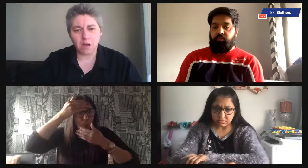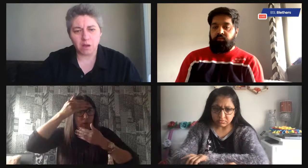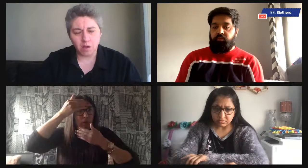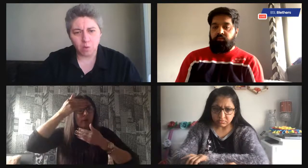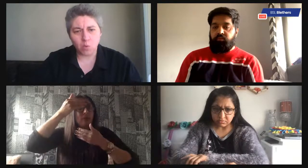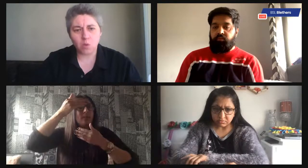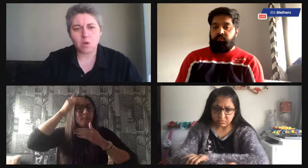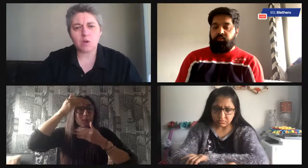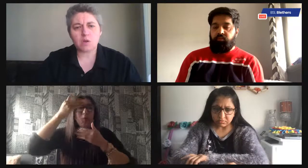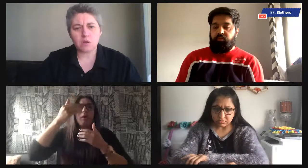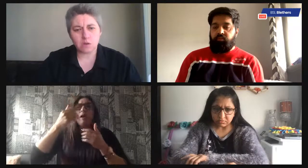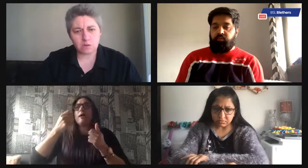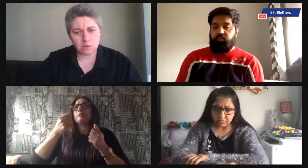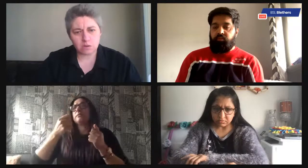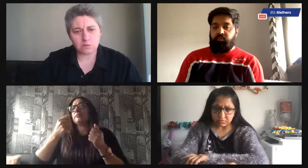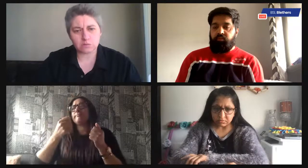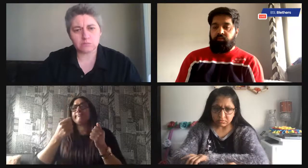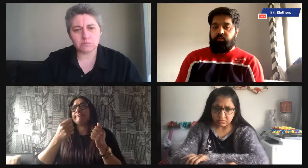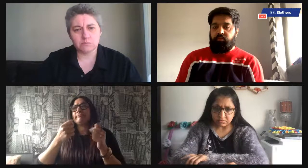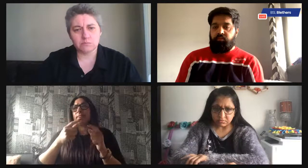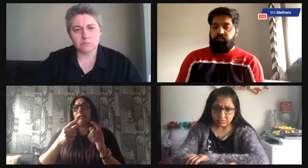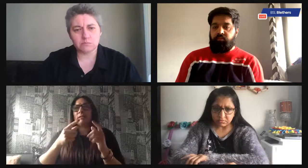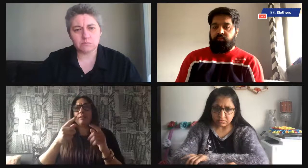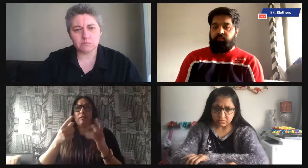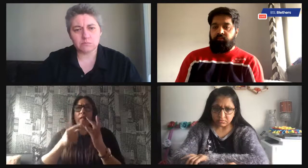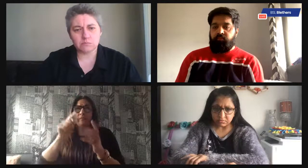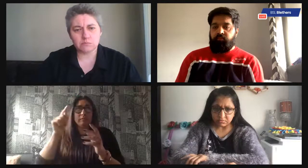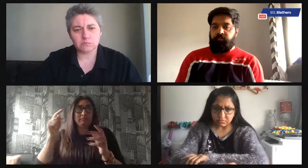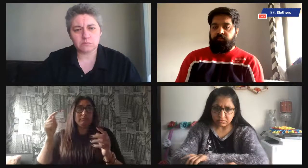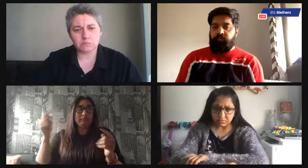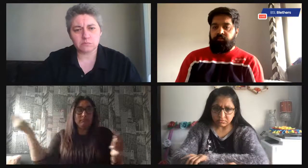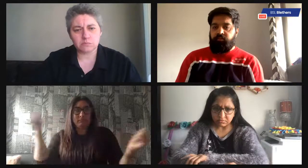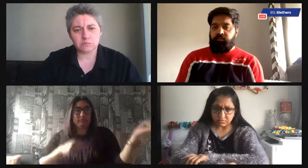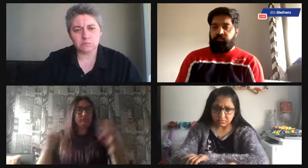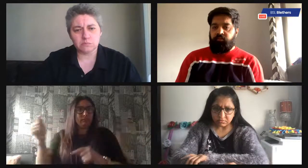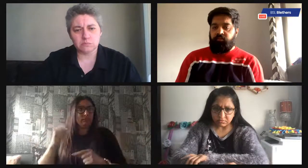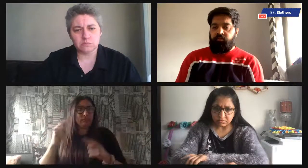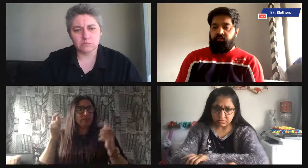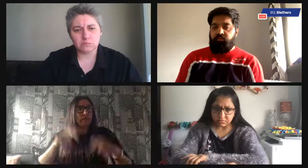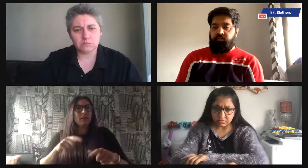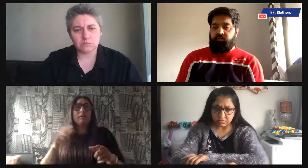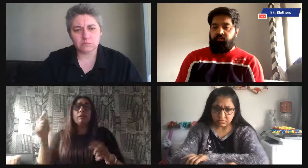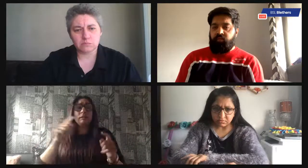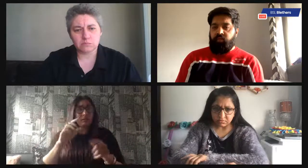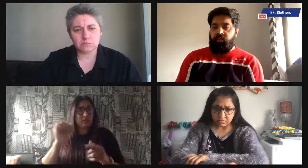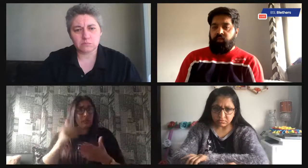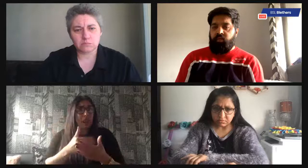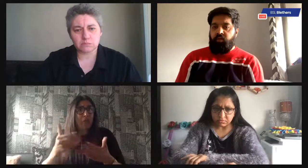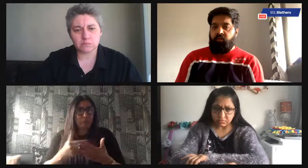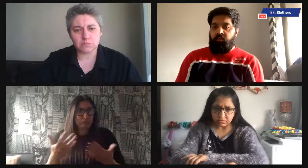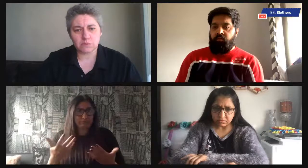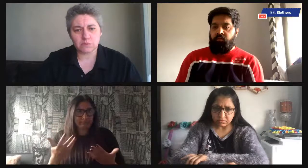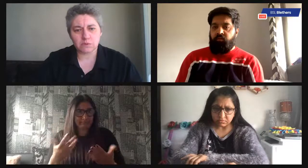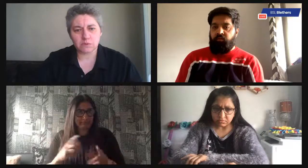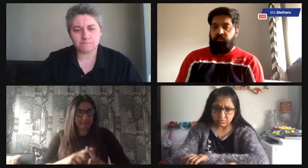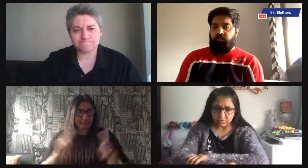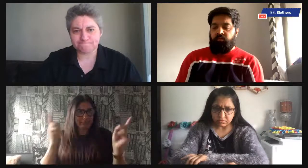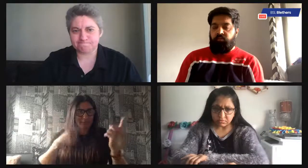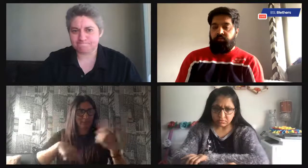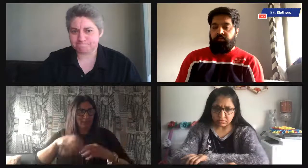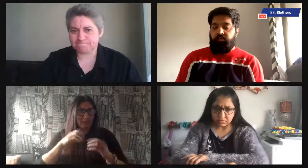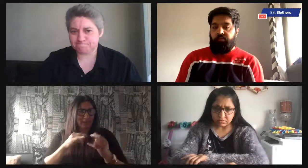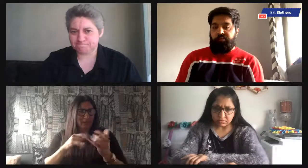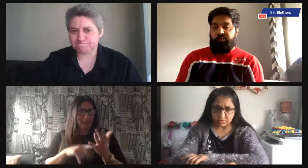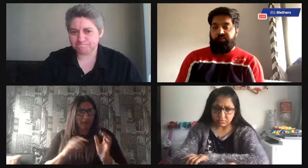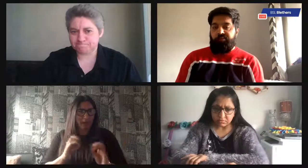Somalia as well, Morocco. Trying to think. Oh, and there's various other countries, and